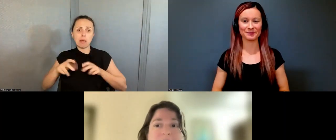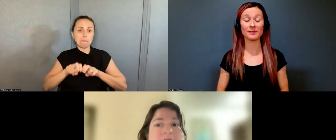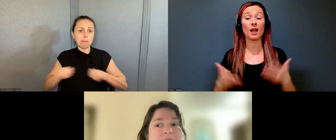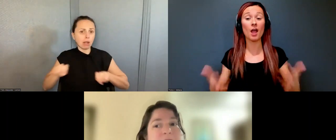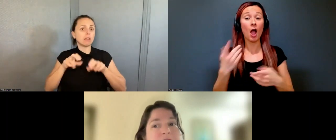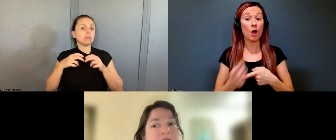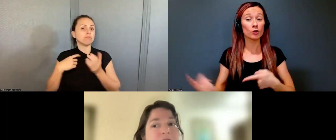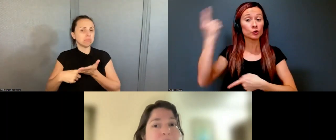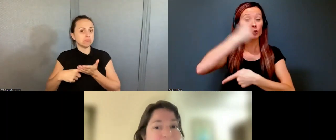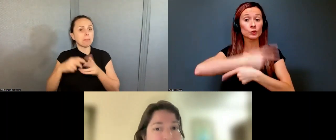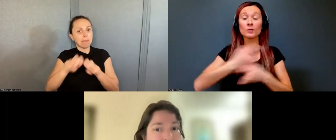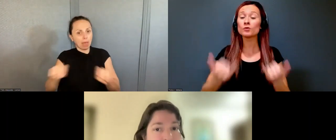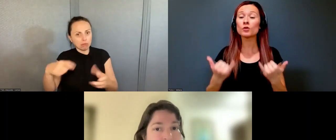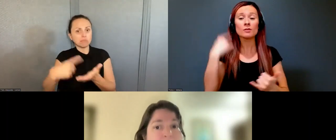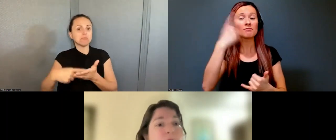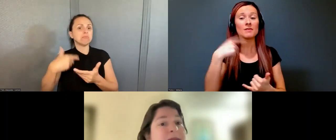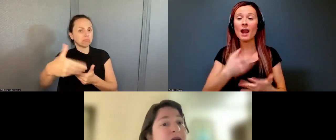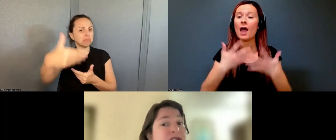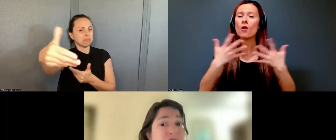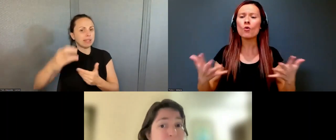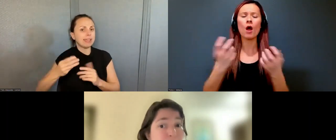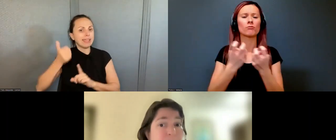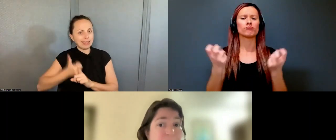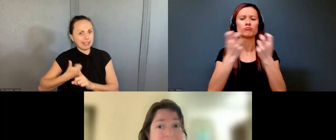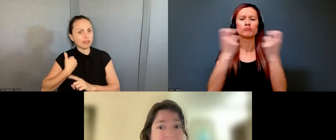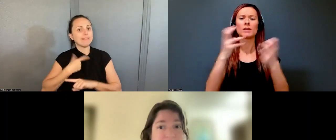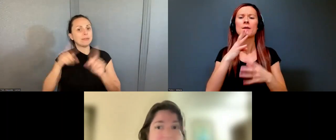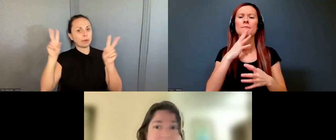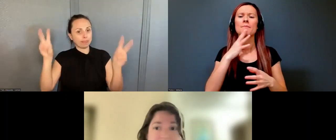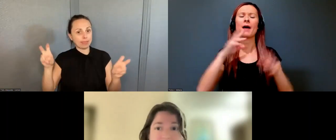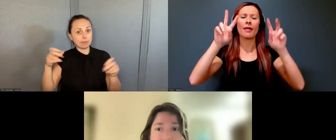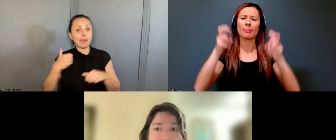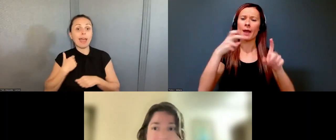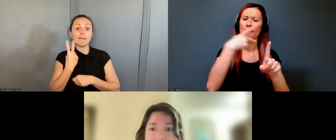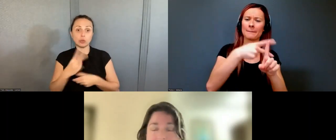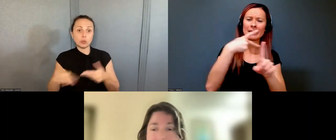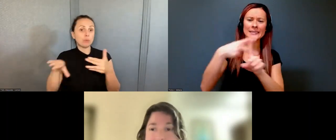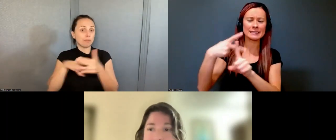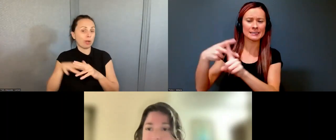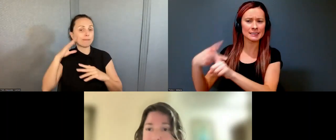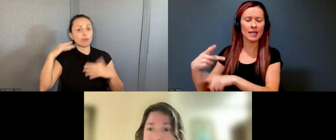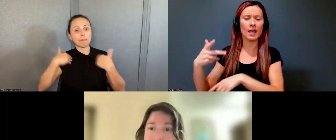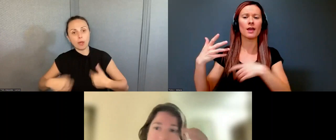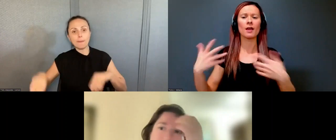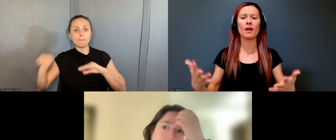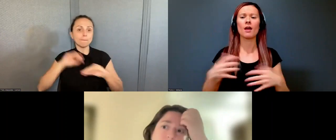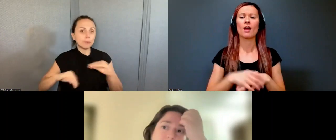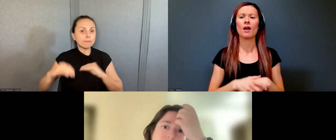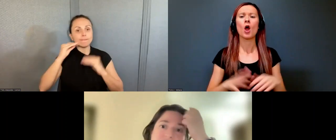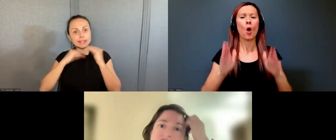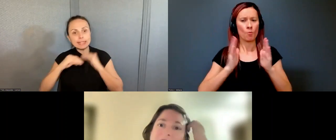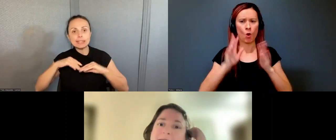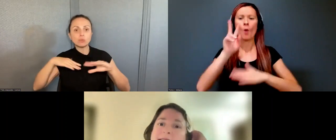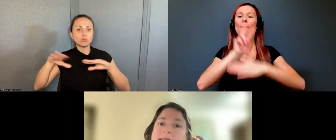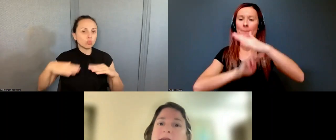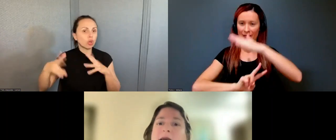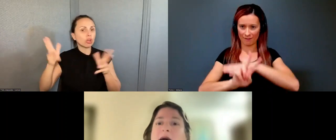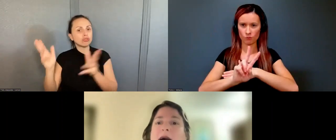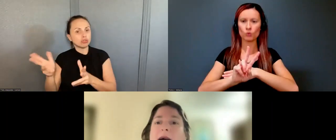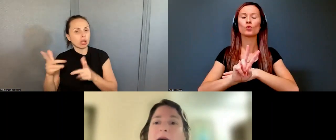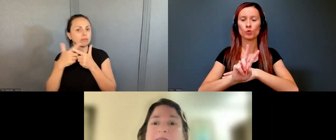each addressing a specific theme. We have 2 breaks built in to move your bodies and get some food, take a walk or a